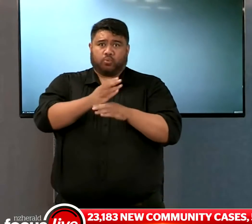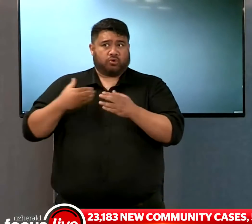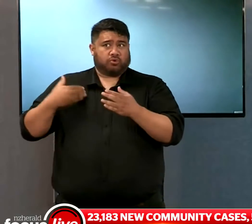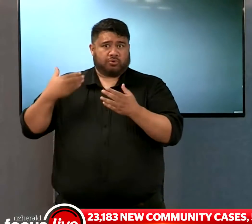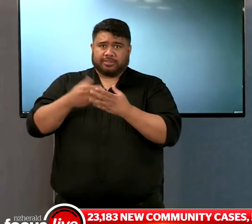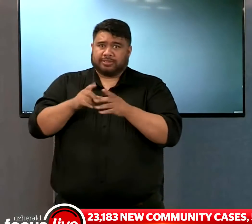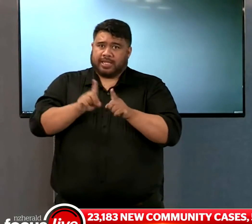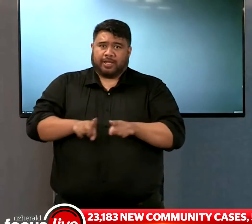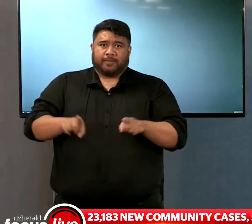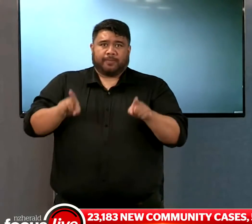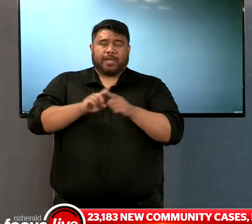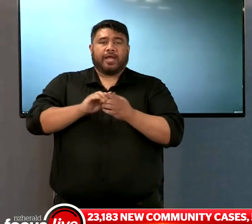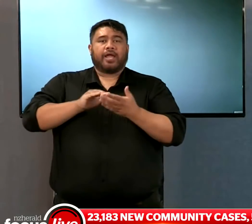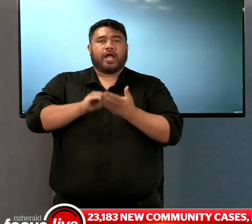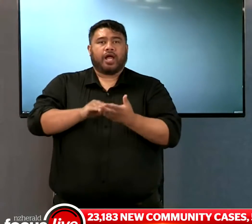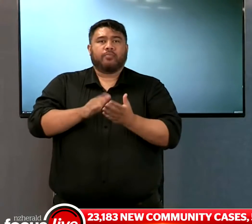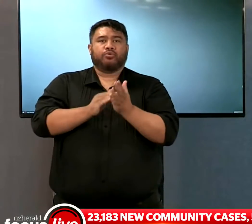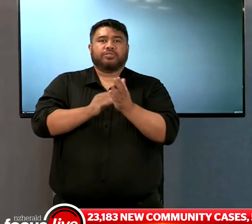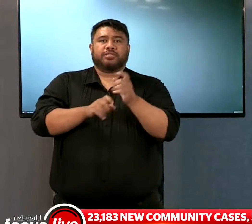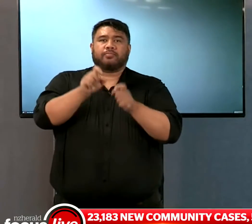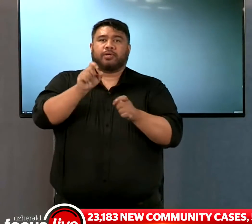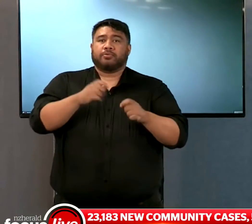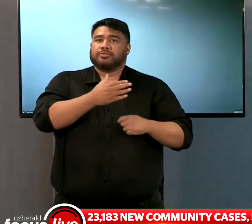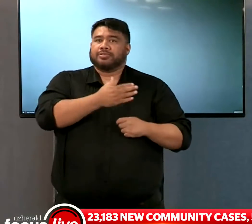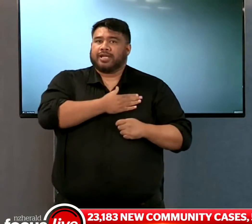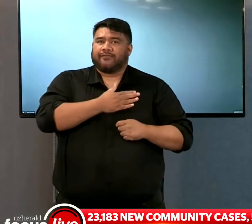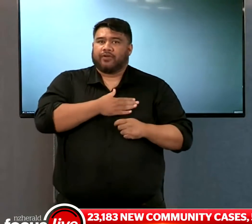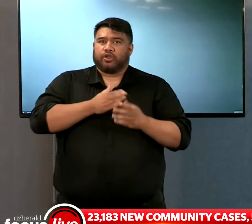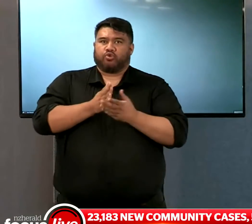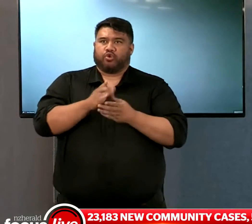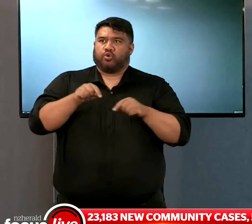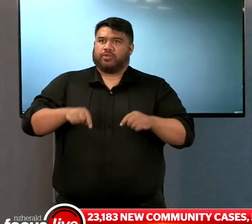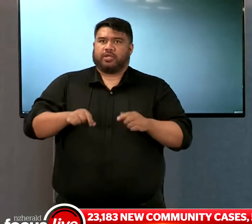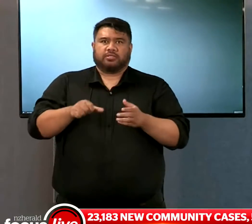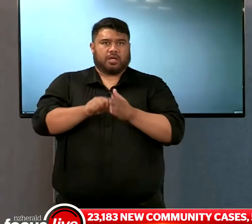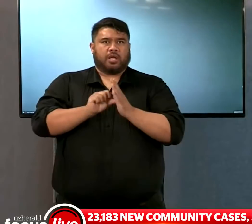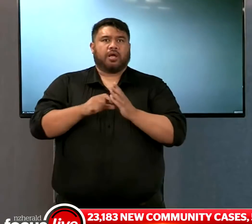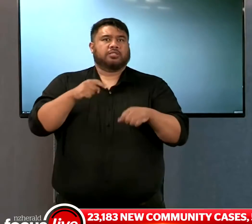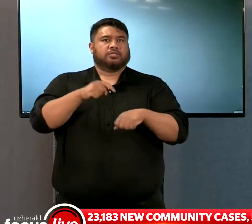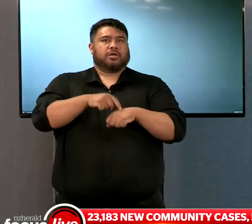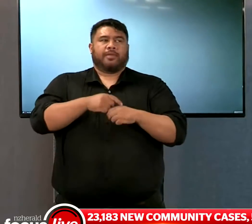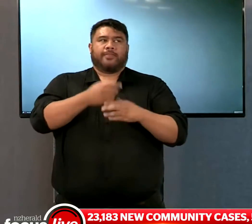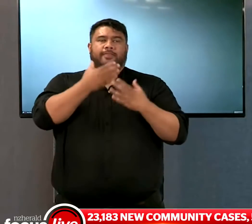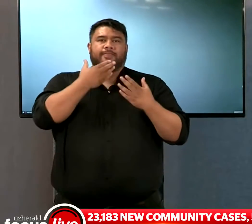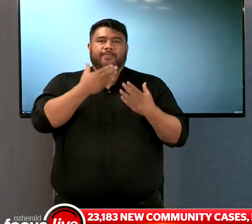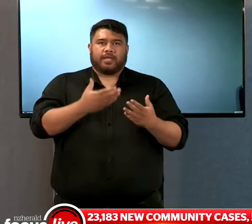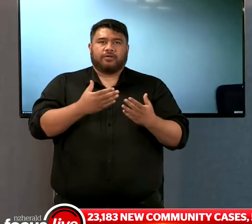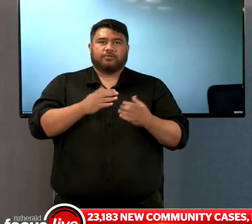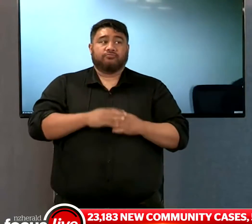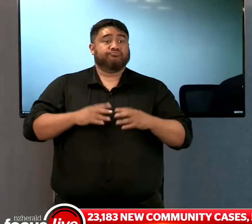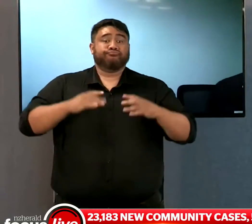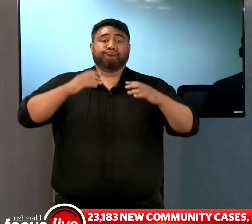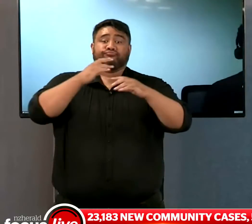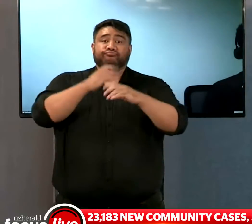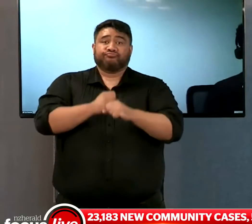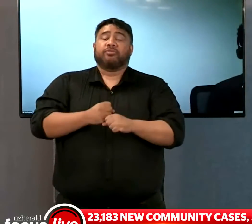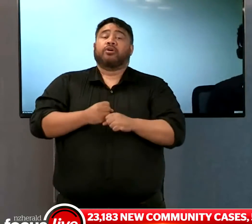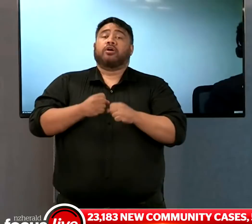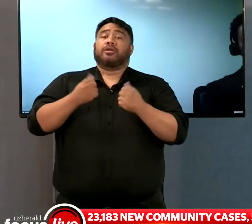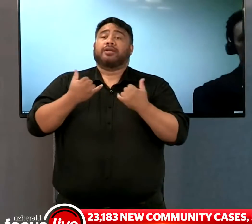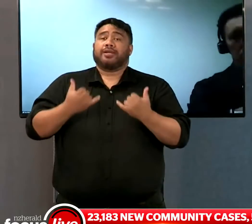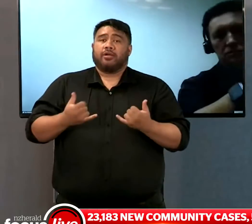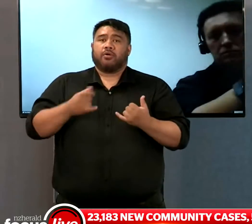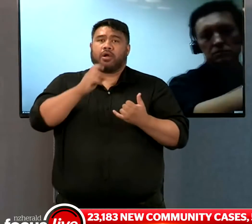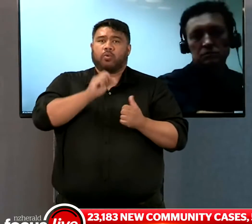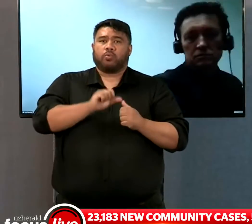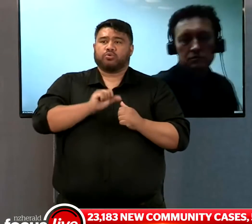keep New Zealanders safe in what is a very challenging time. Kia kaha. Hoi anō ka nui tīnā. So